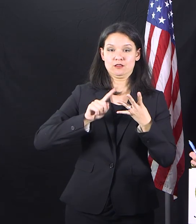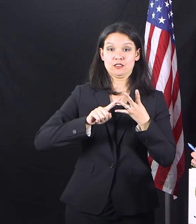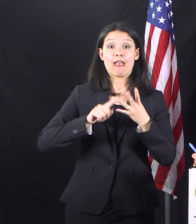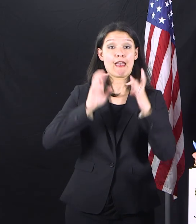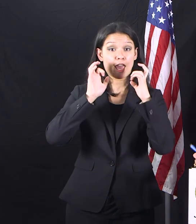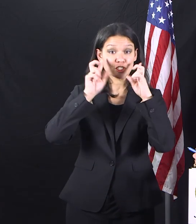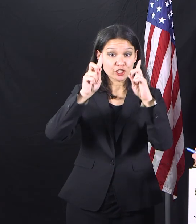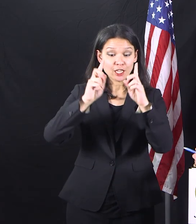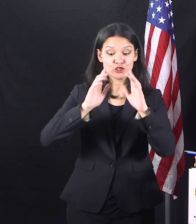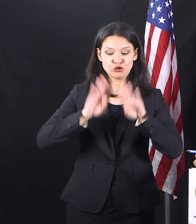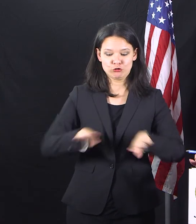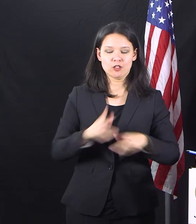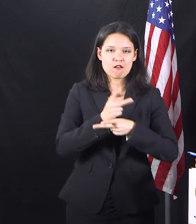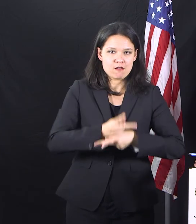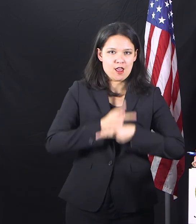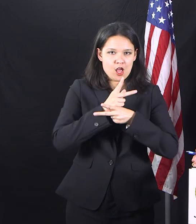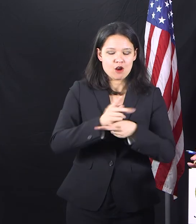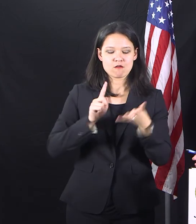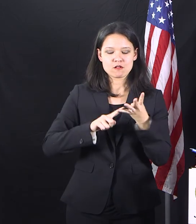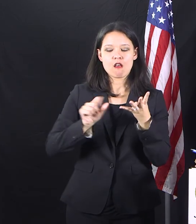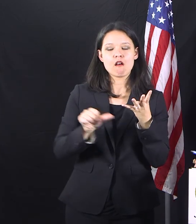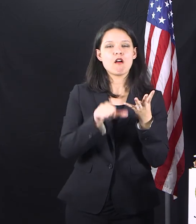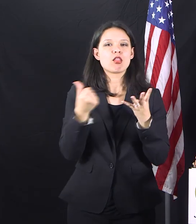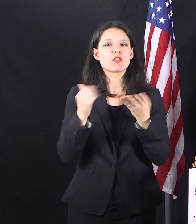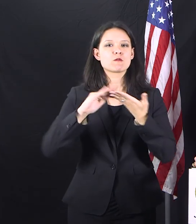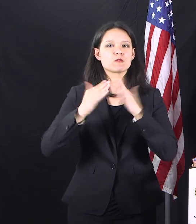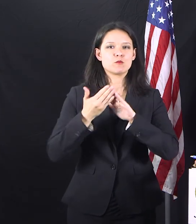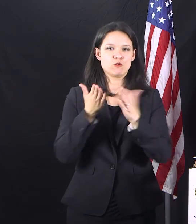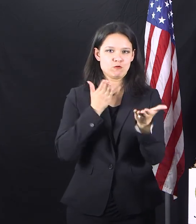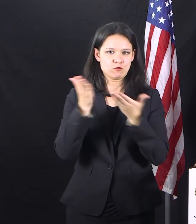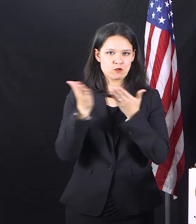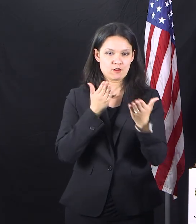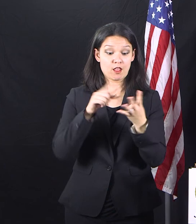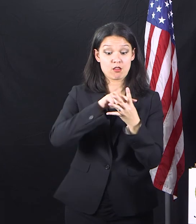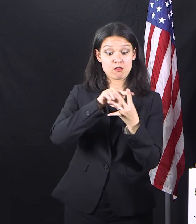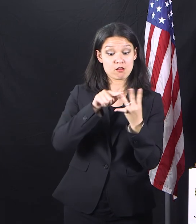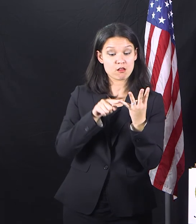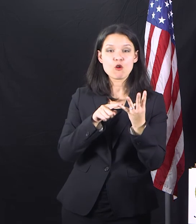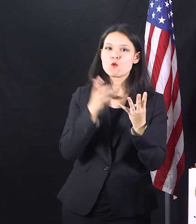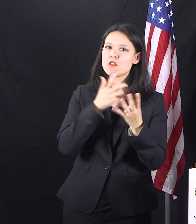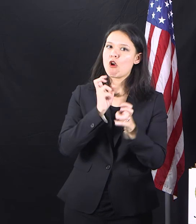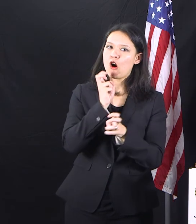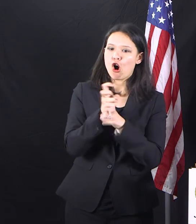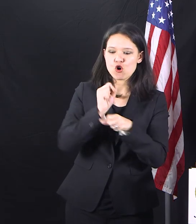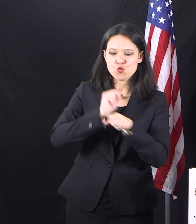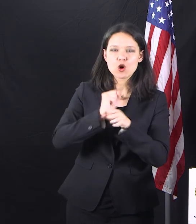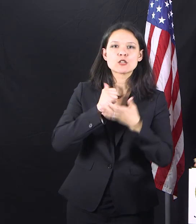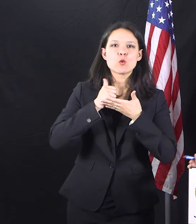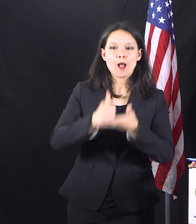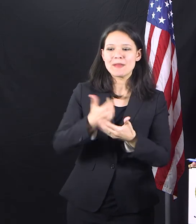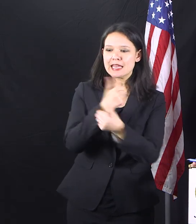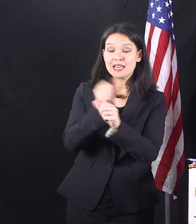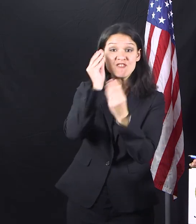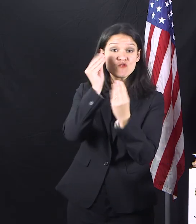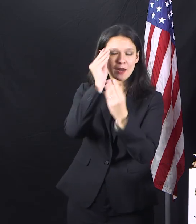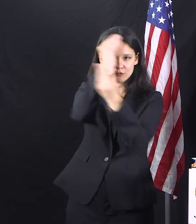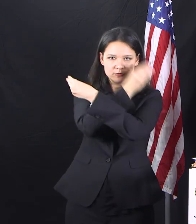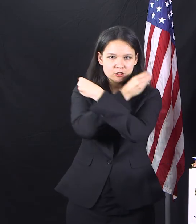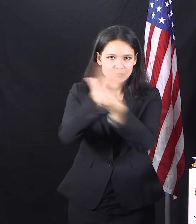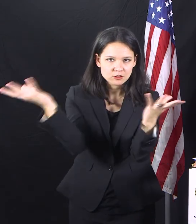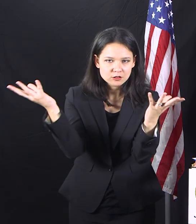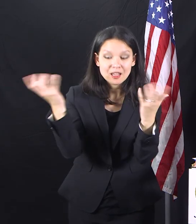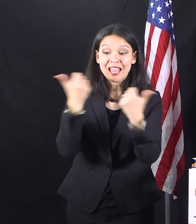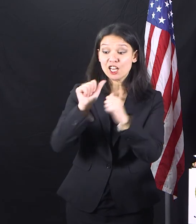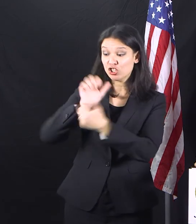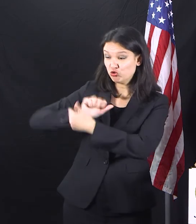childcare, and other community services. And they are hard at work helping us get information out, addressing what might need